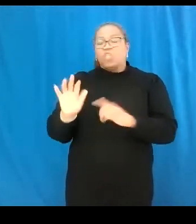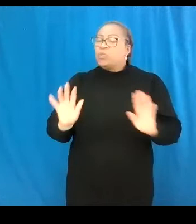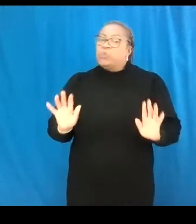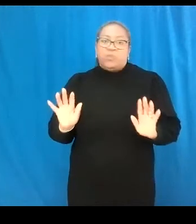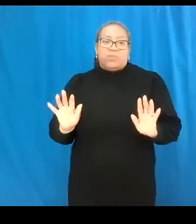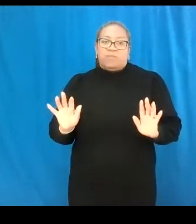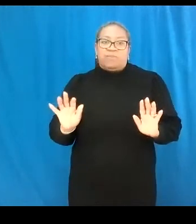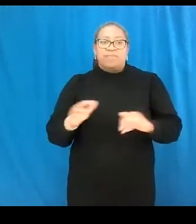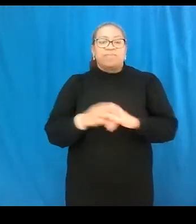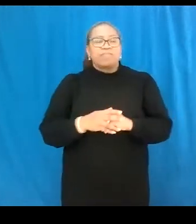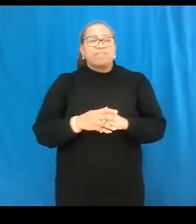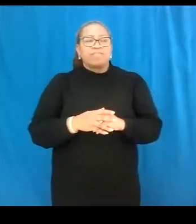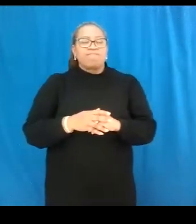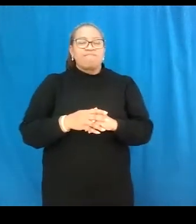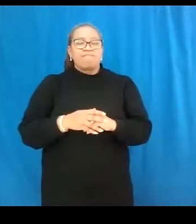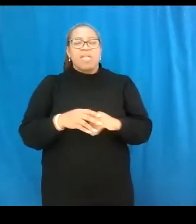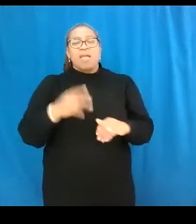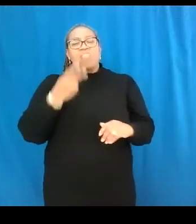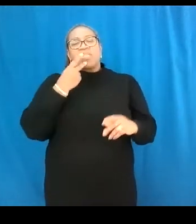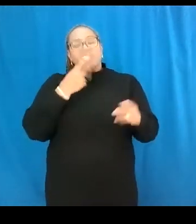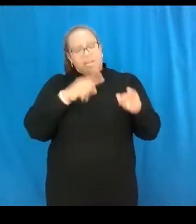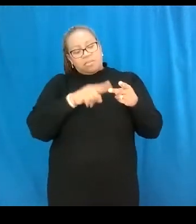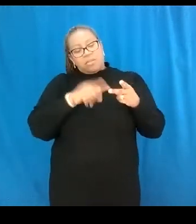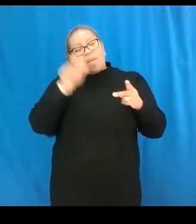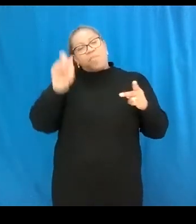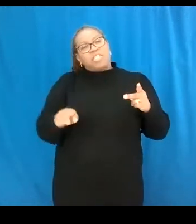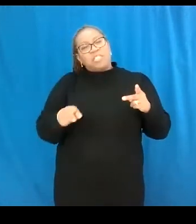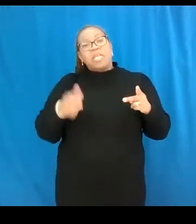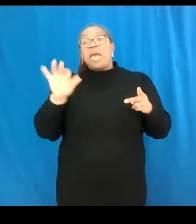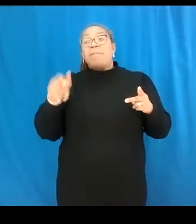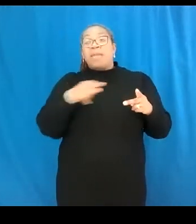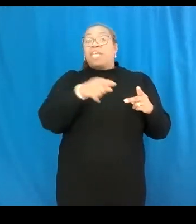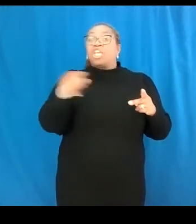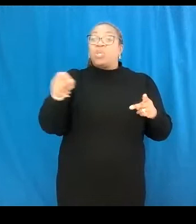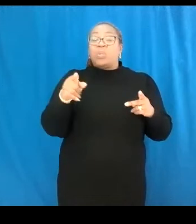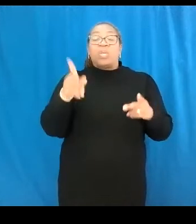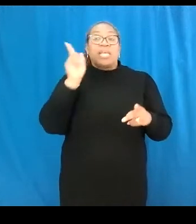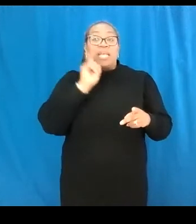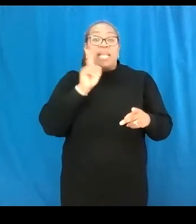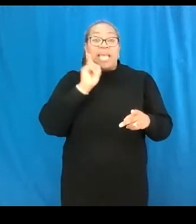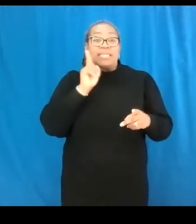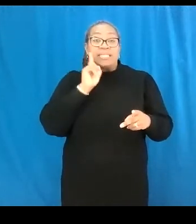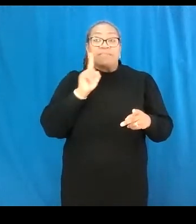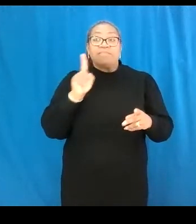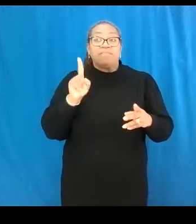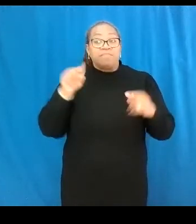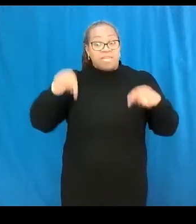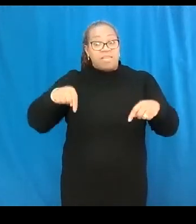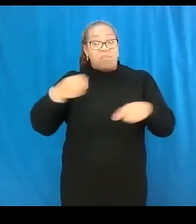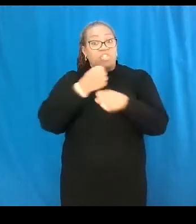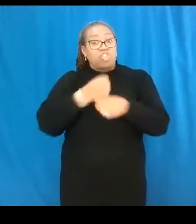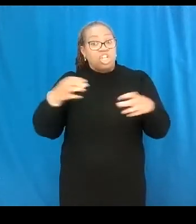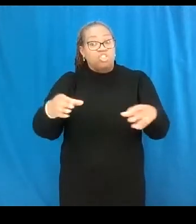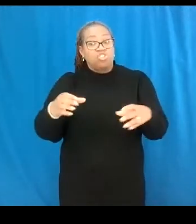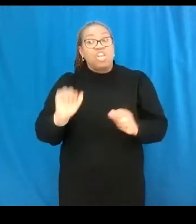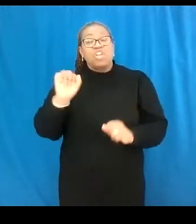even with that second group of people, perhaps you are a lady in this house and you have a sister and your sister